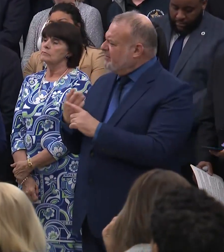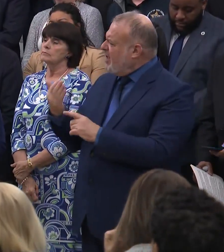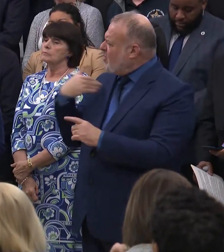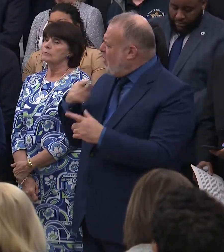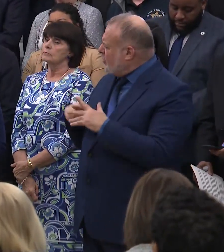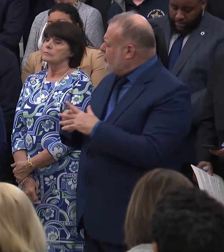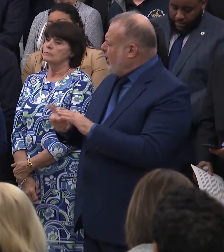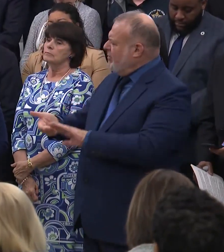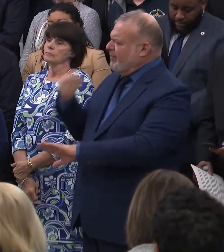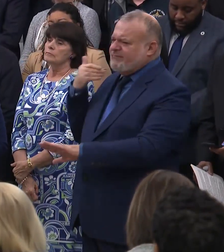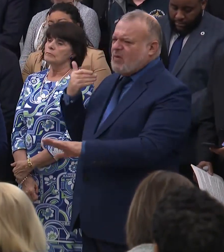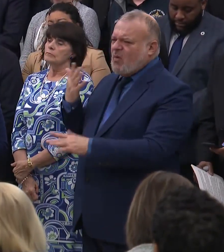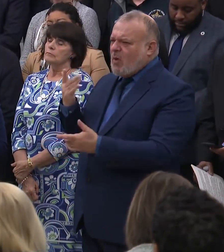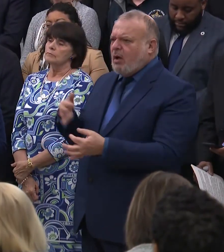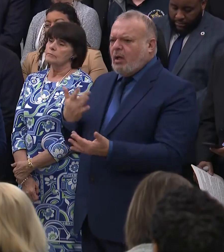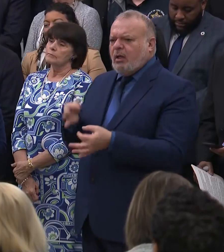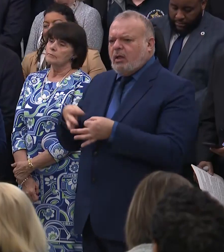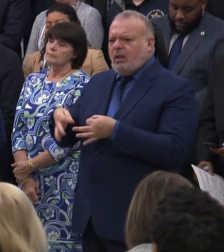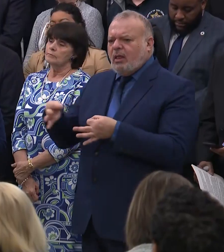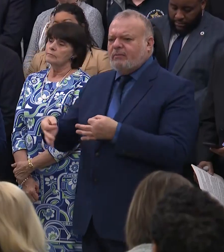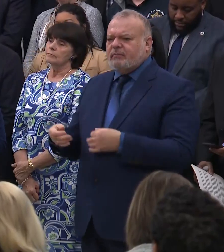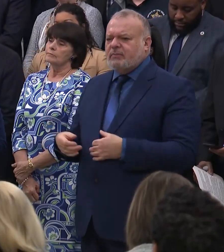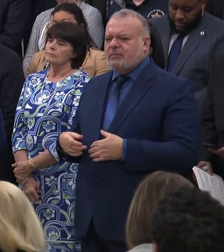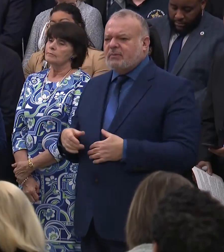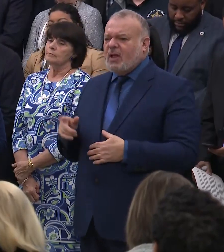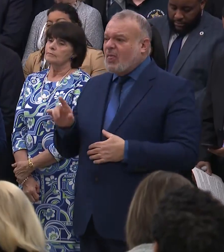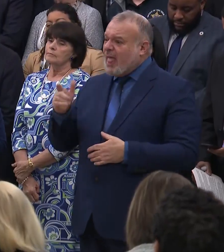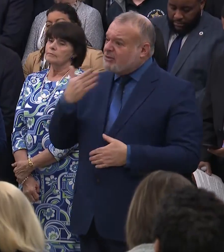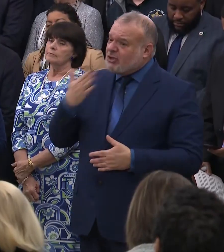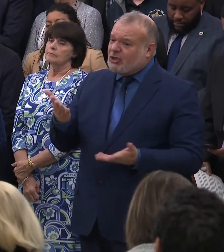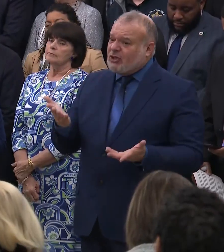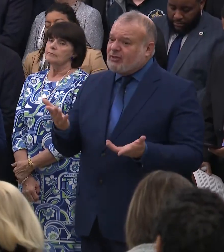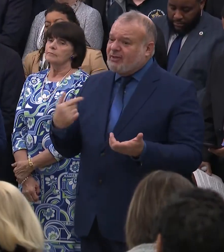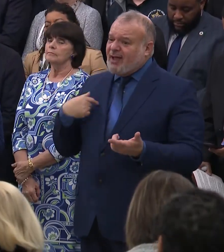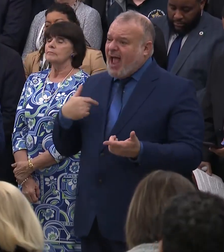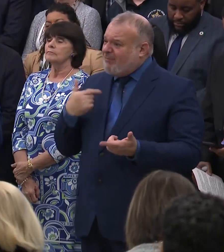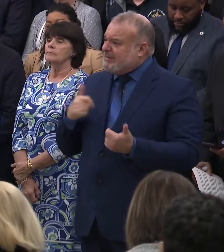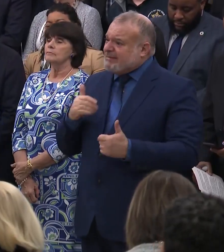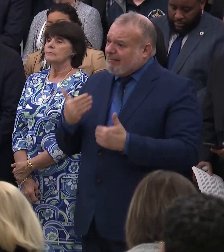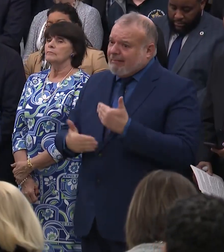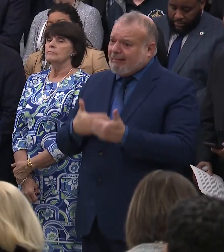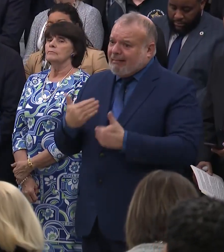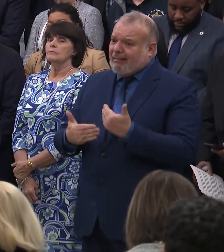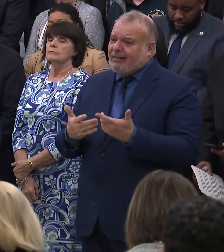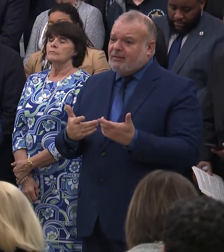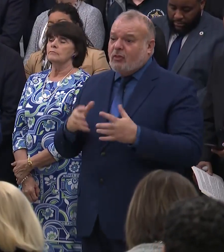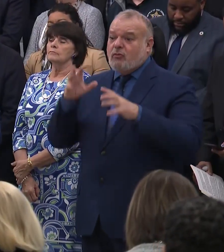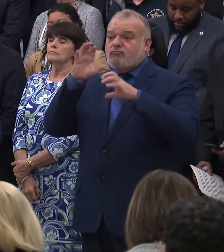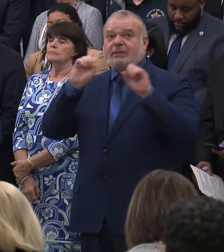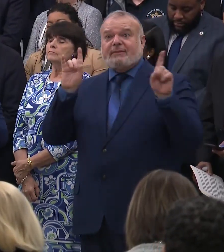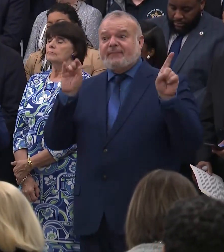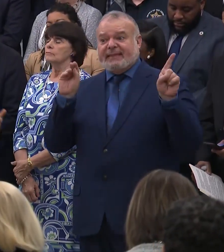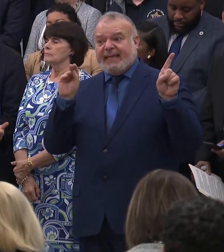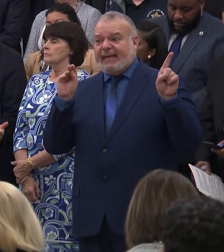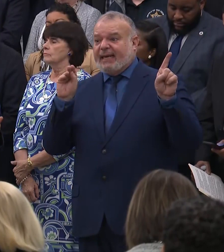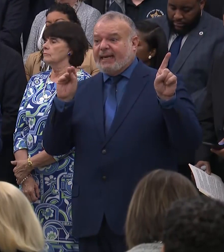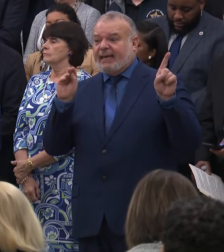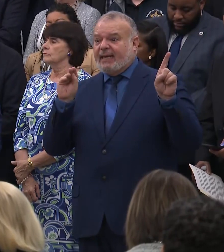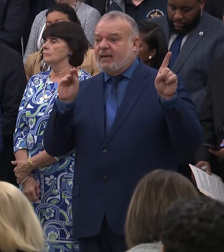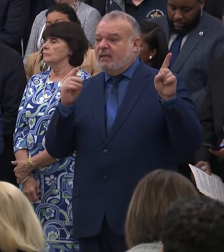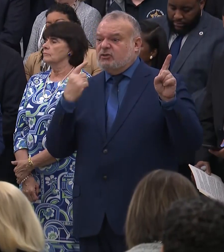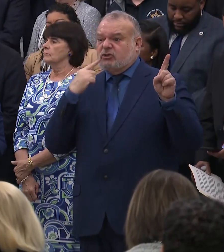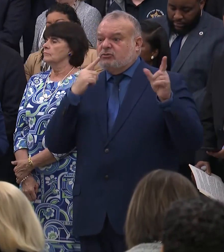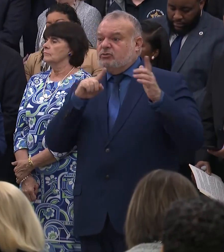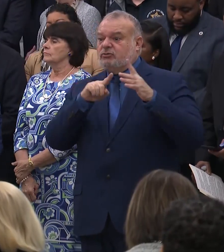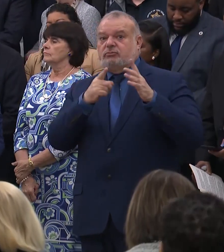Well, I think it's pretty good. We're doing it as quickly as we can. I mean, President Biden issued his call. We are the first state to answer that call,